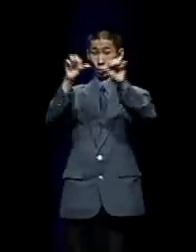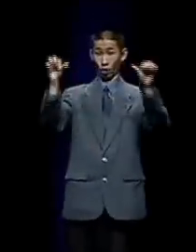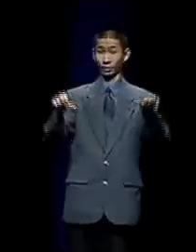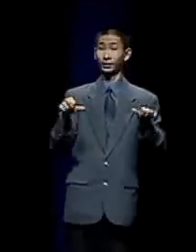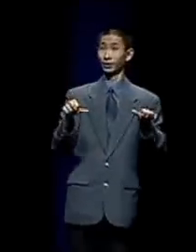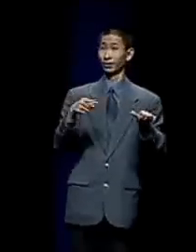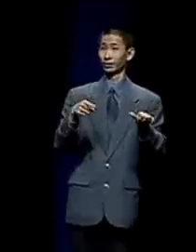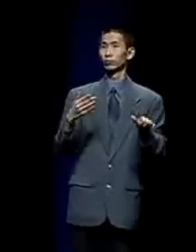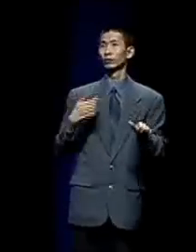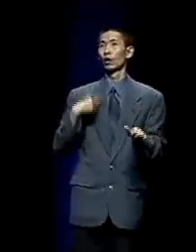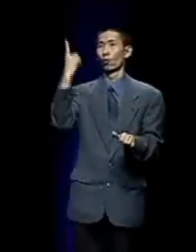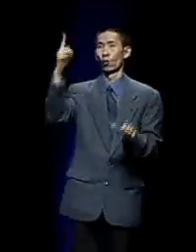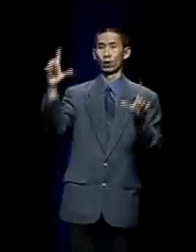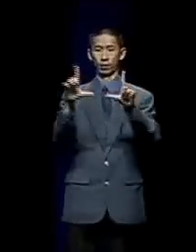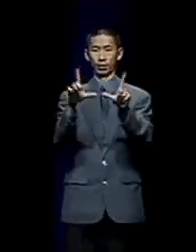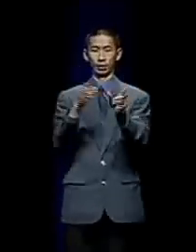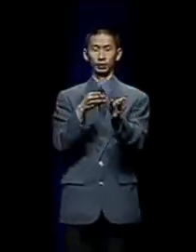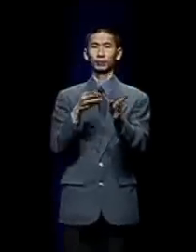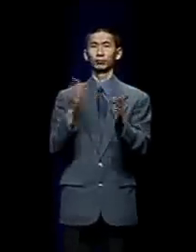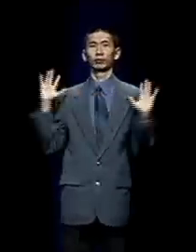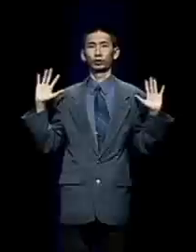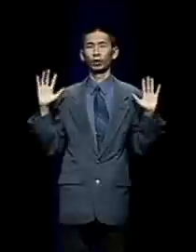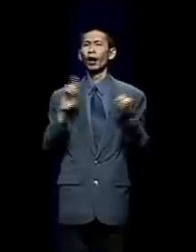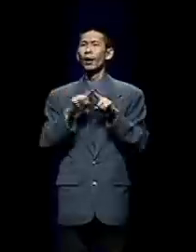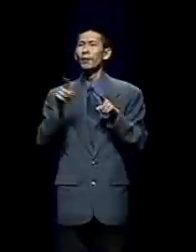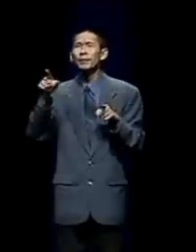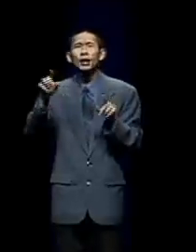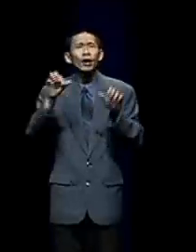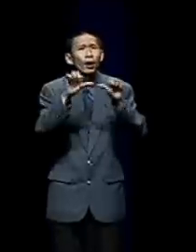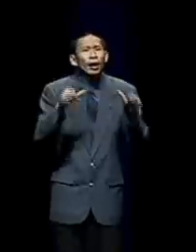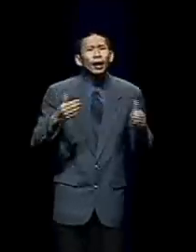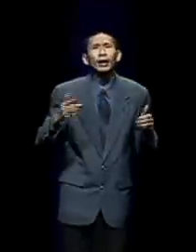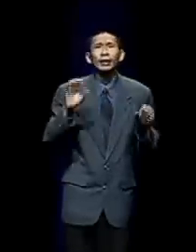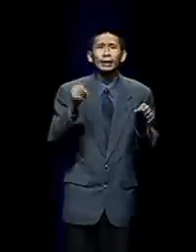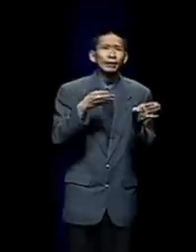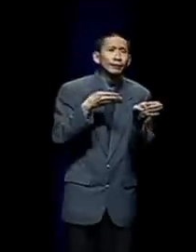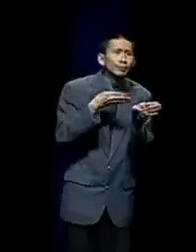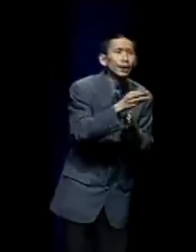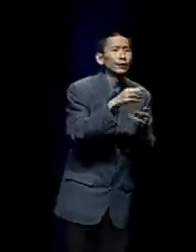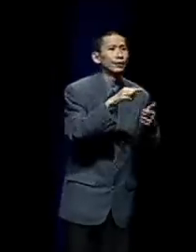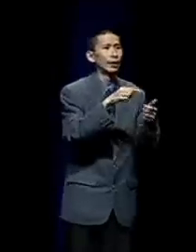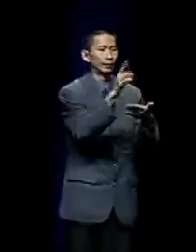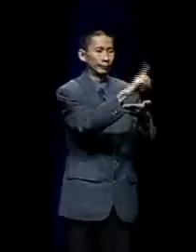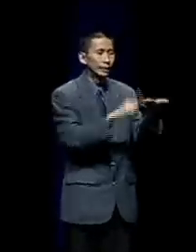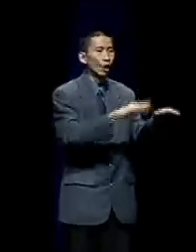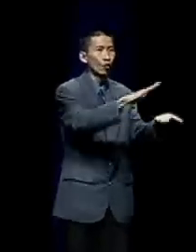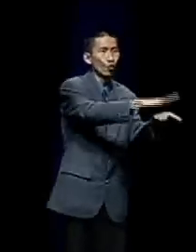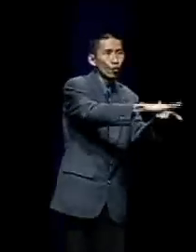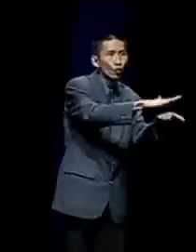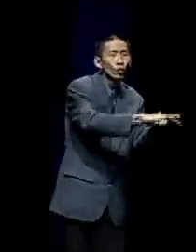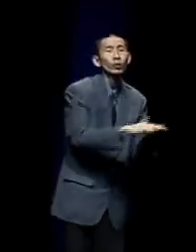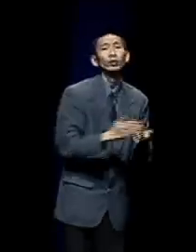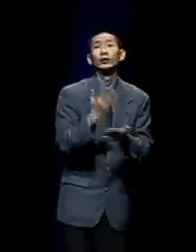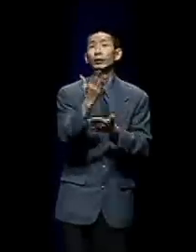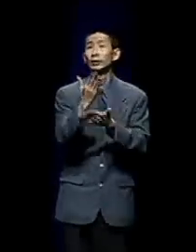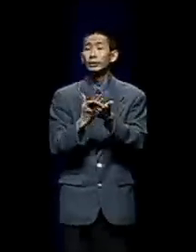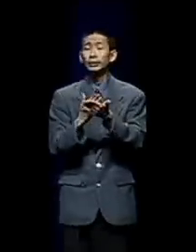But architects specialize in schools. They specialize in hospitals. They specialize in office buildings. The license says they can do it all.